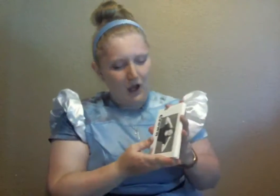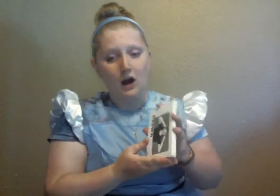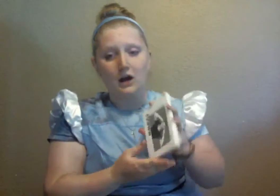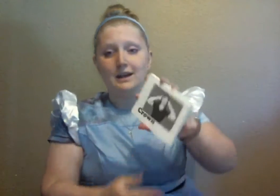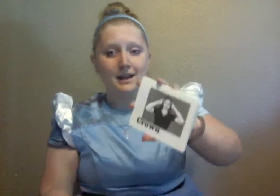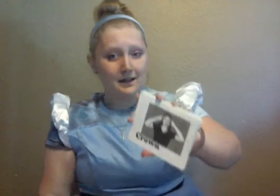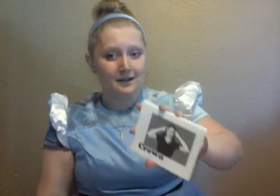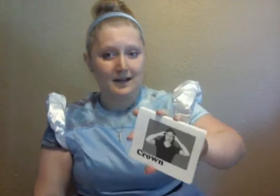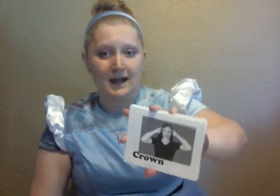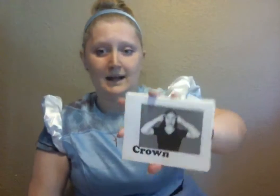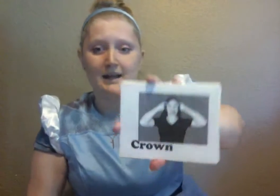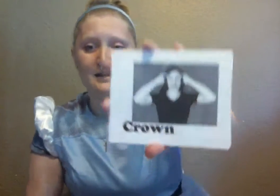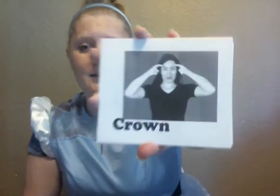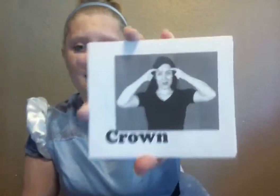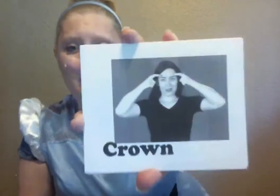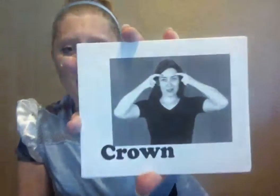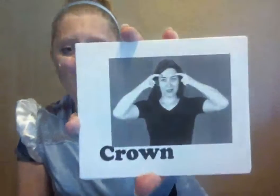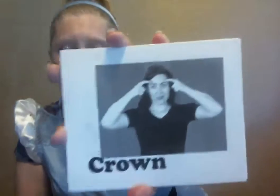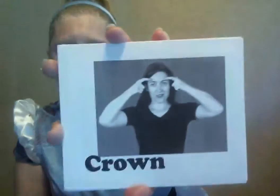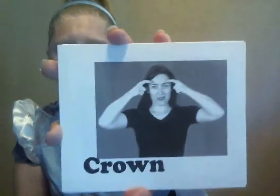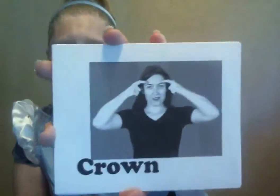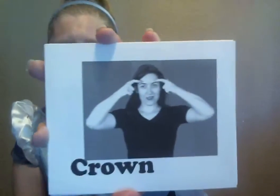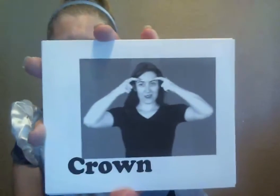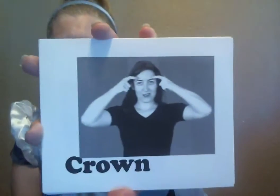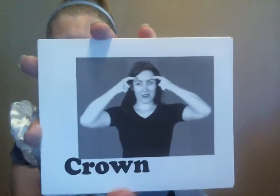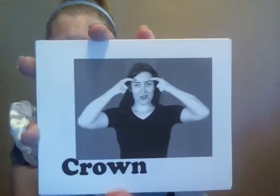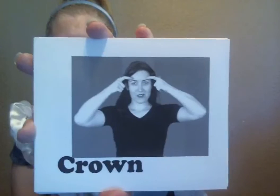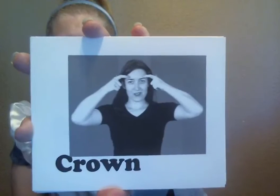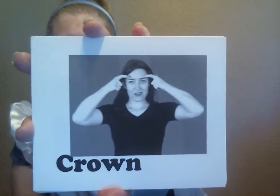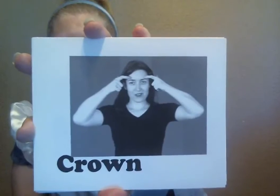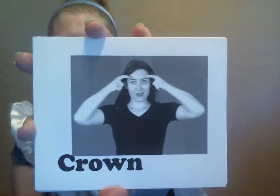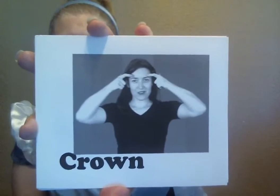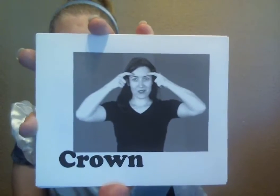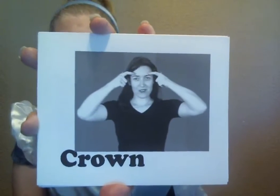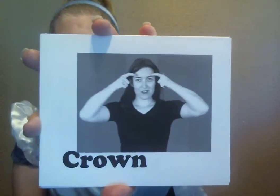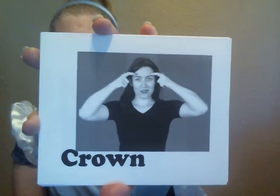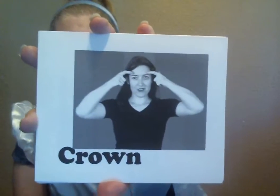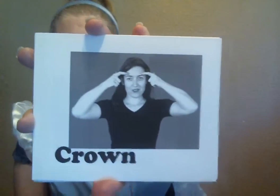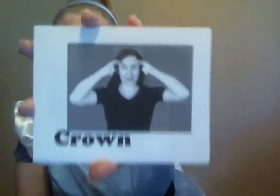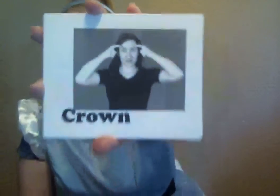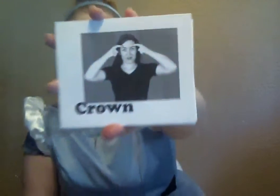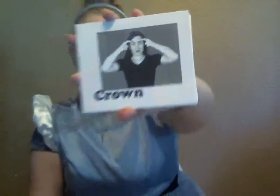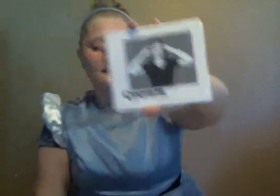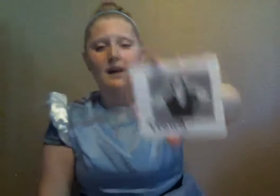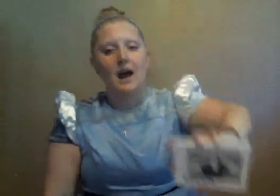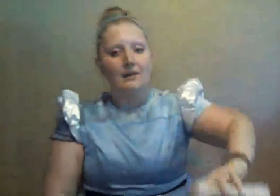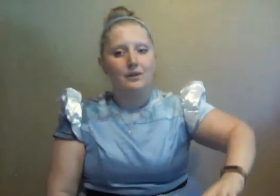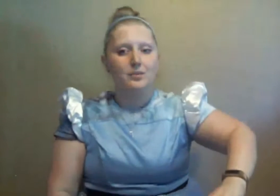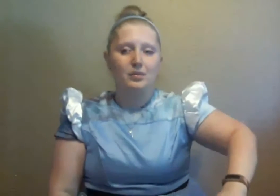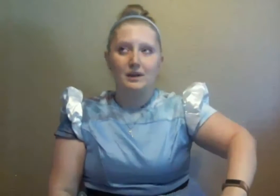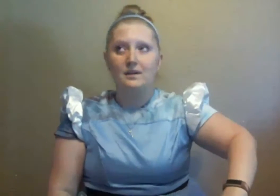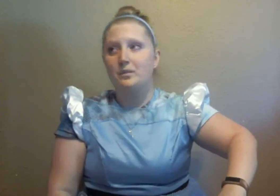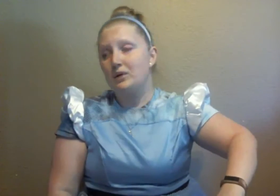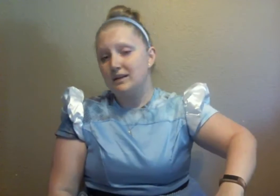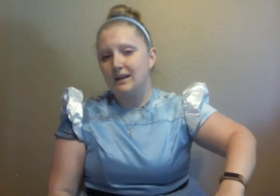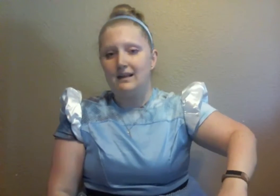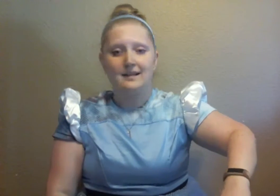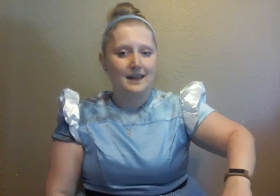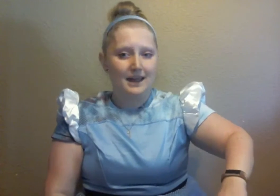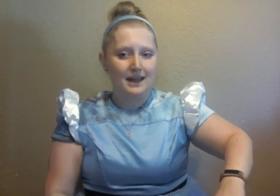Our next sign is the sign for crown. Because every prince, princess, king,